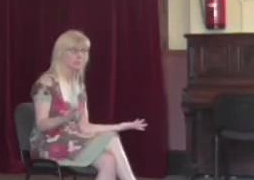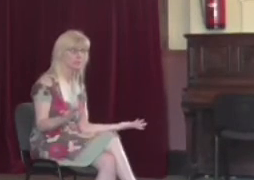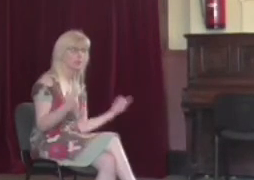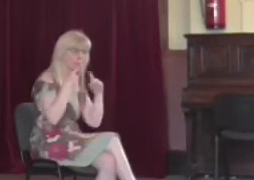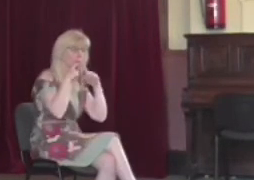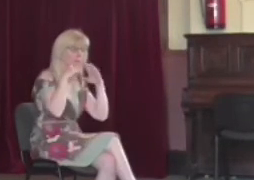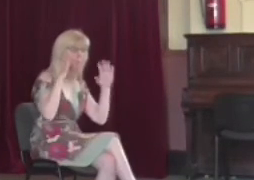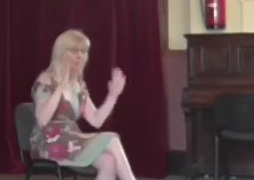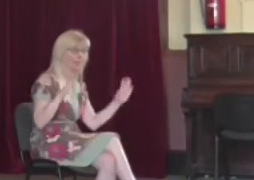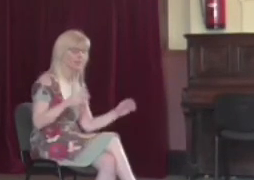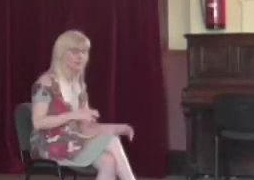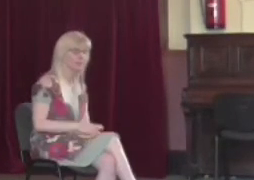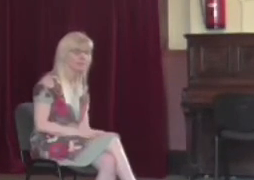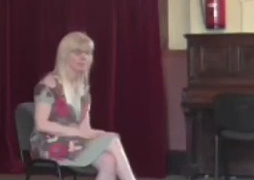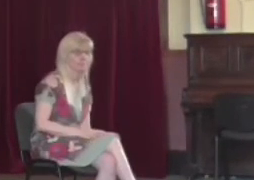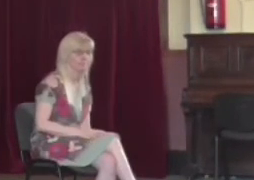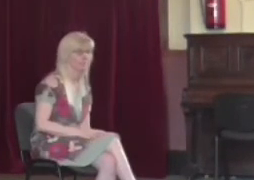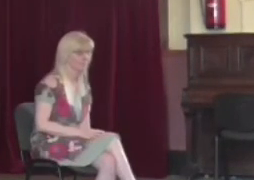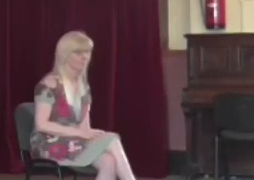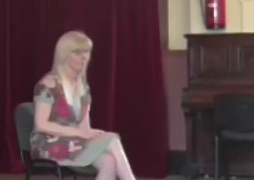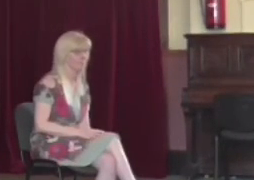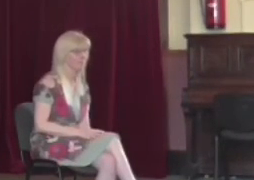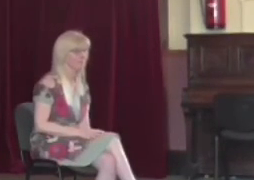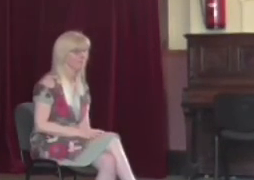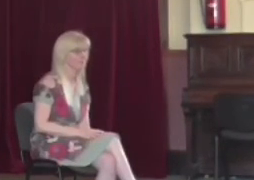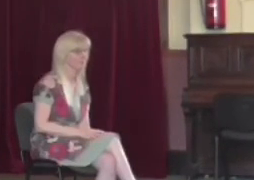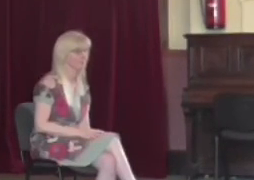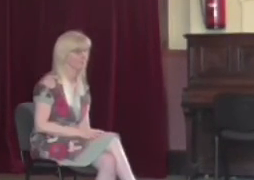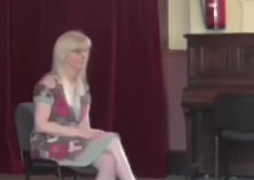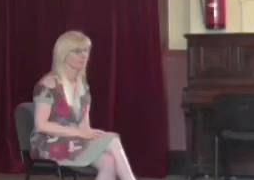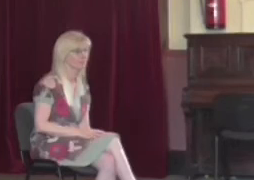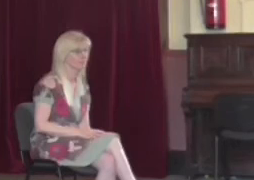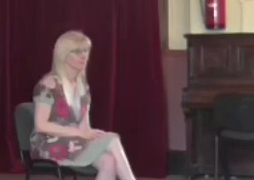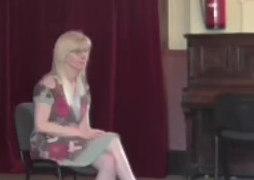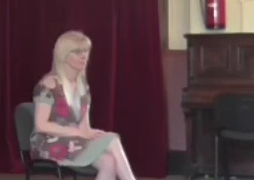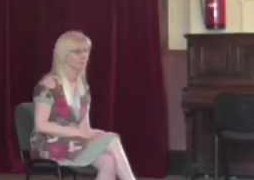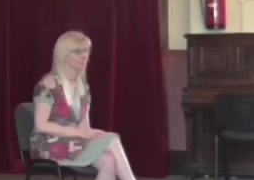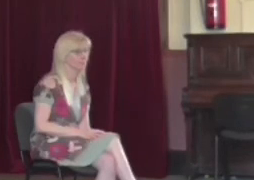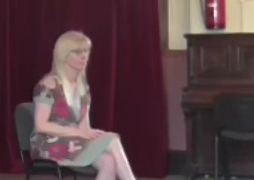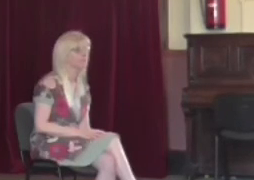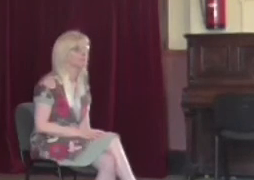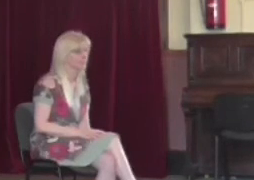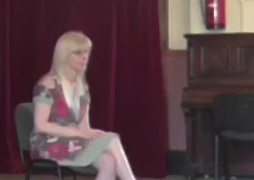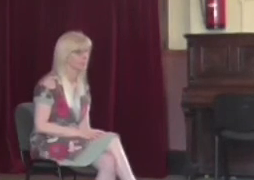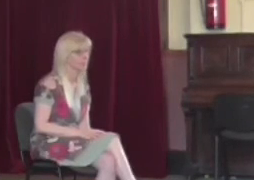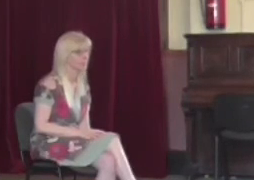whenever, wherever, because we live in a free country as well. Don't forget, we have that privilege.